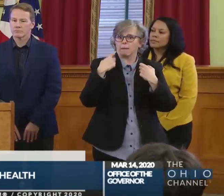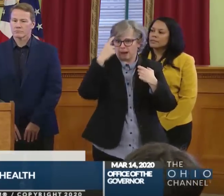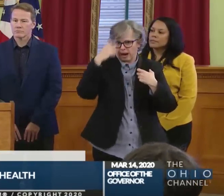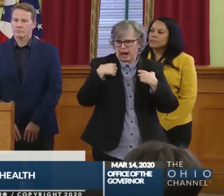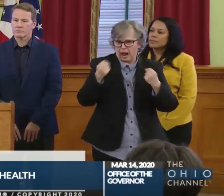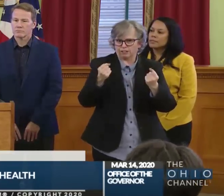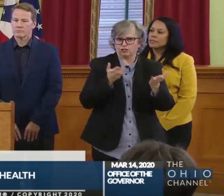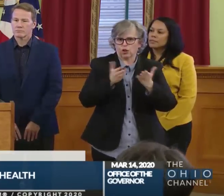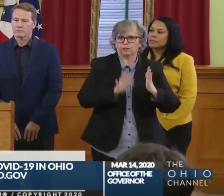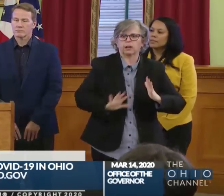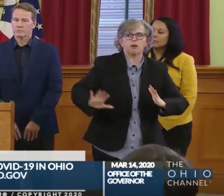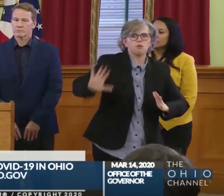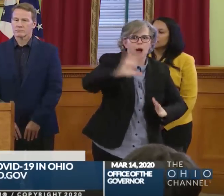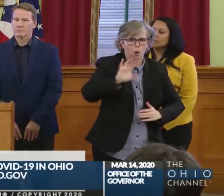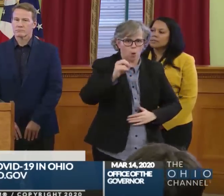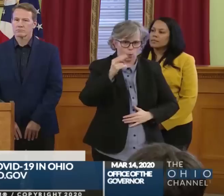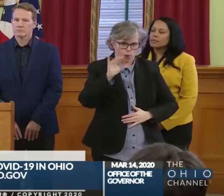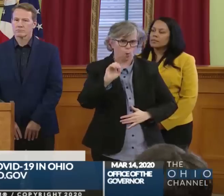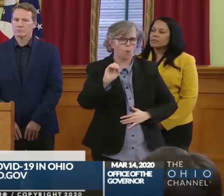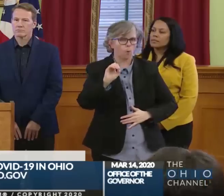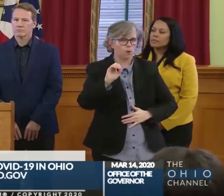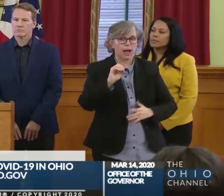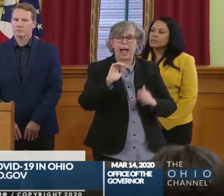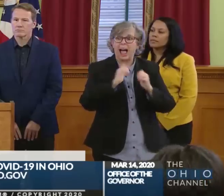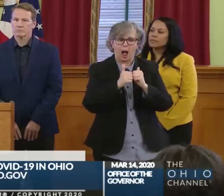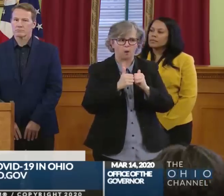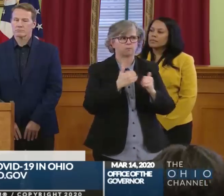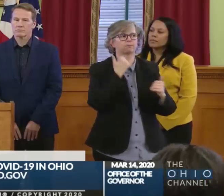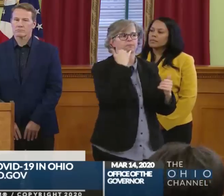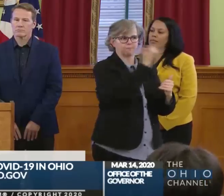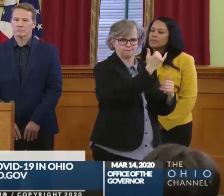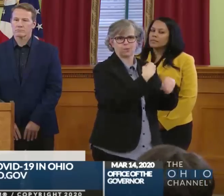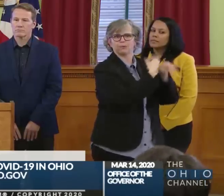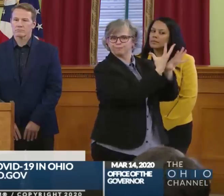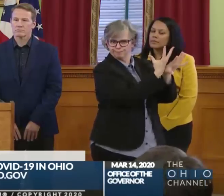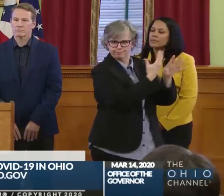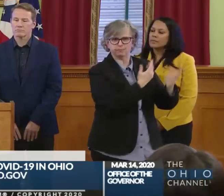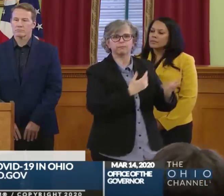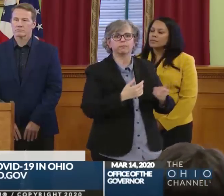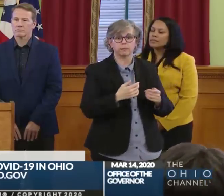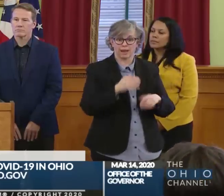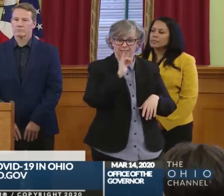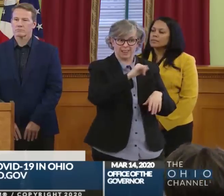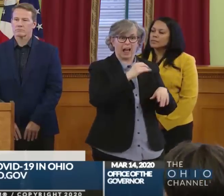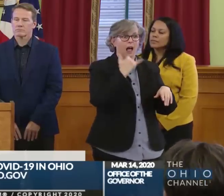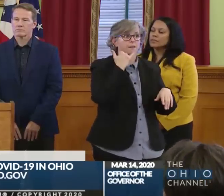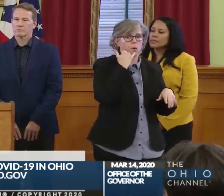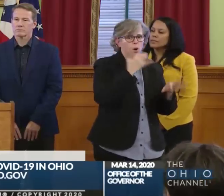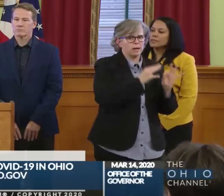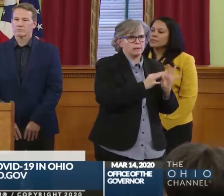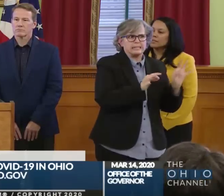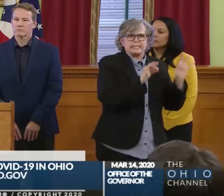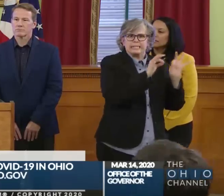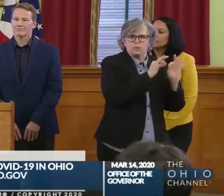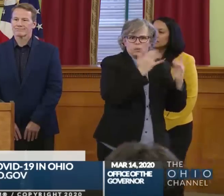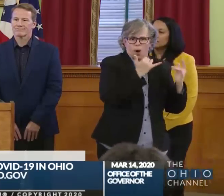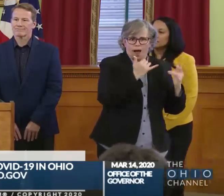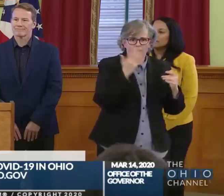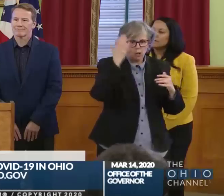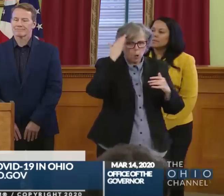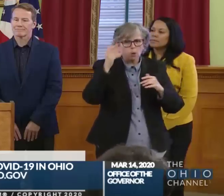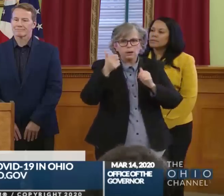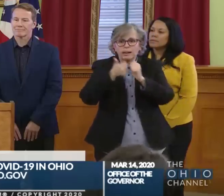landline. This is important because we know that broadband and cellular service aren't available in every community, and